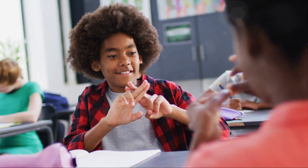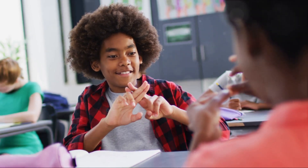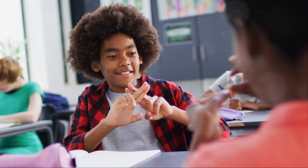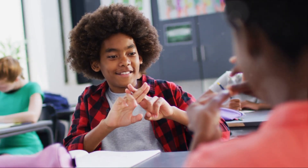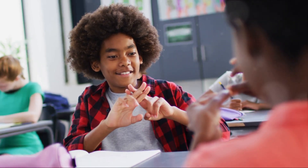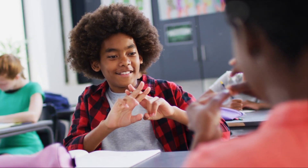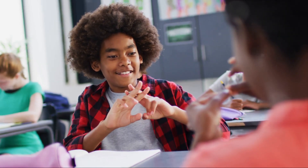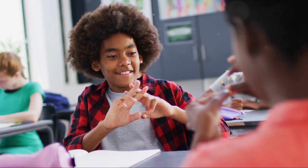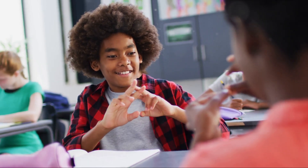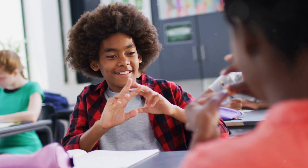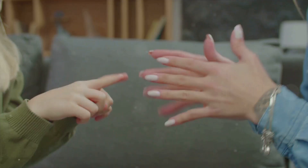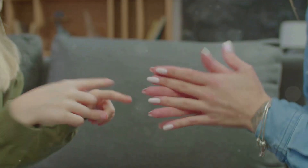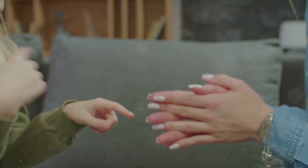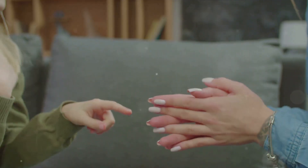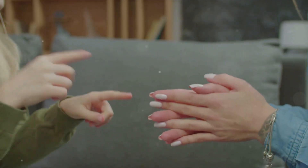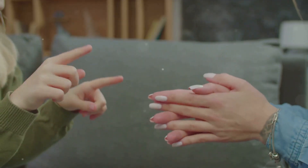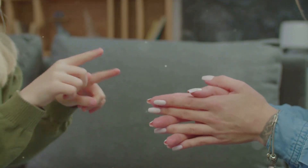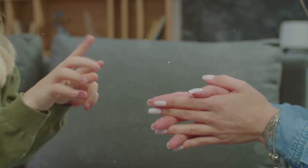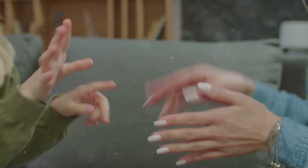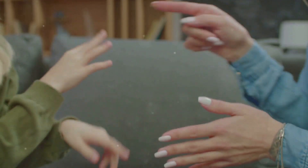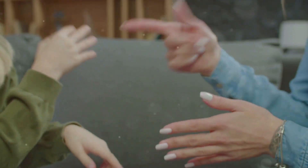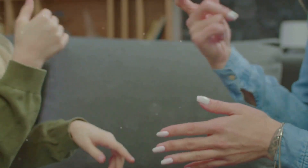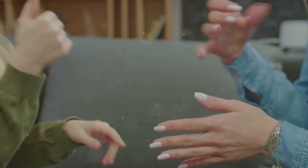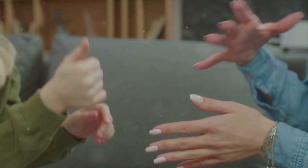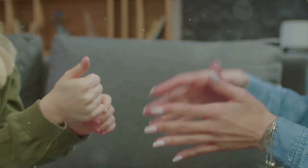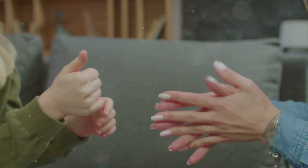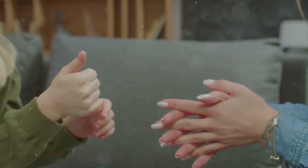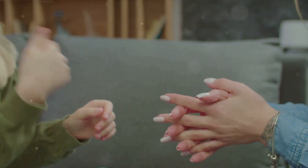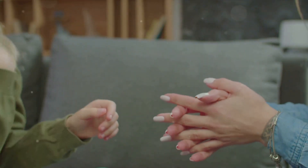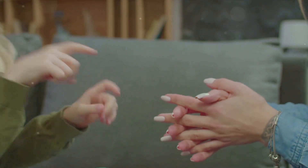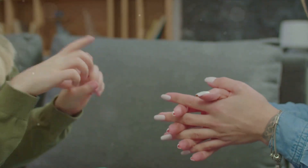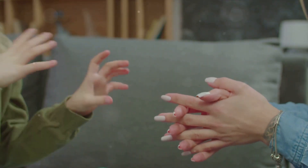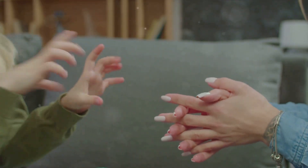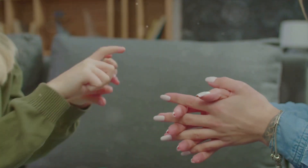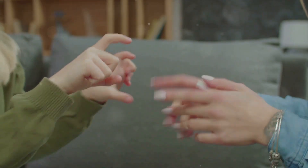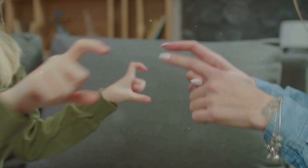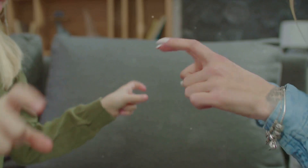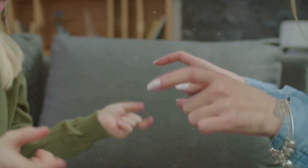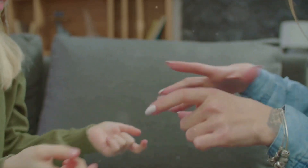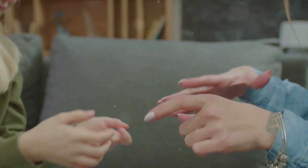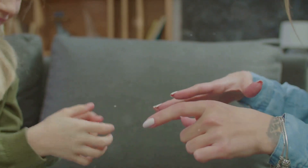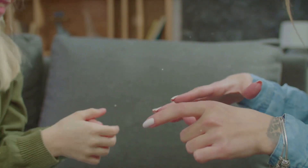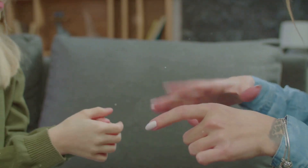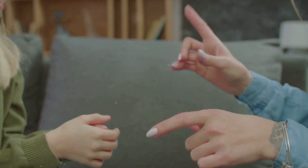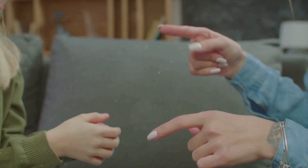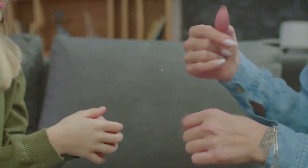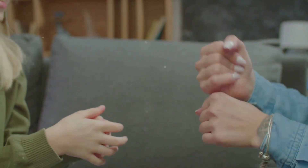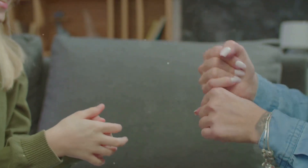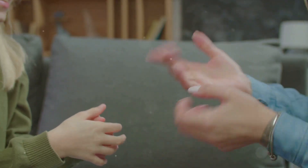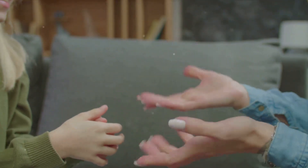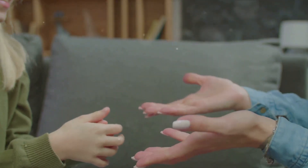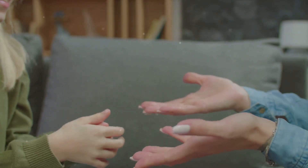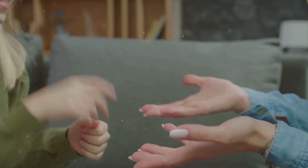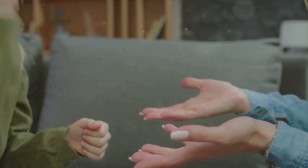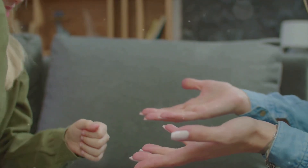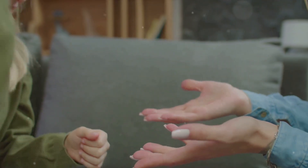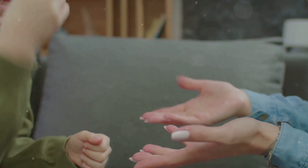individuals. Deaf culture is rich and complex and it's deeply interconnected with the use of American Sign Language.